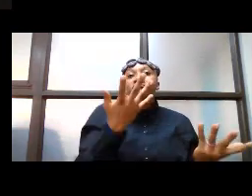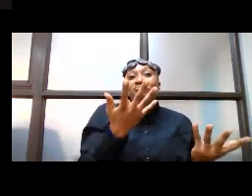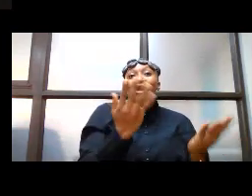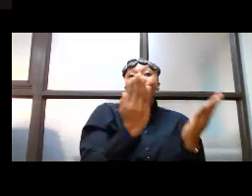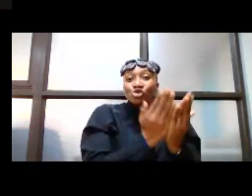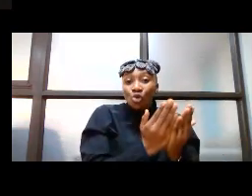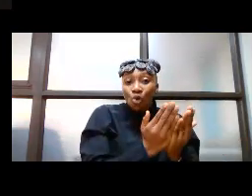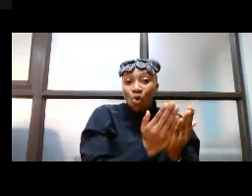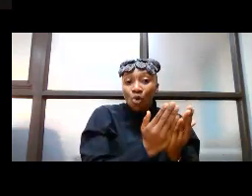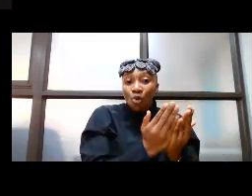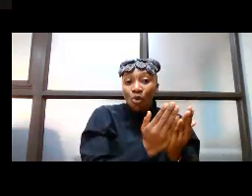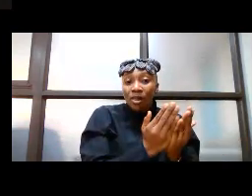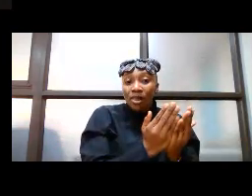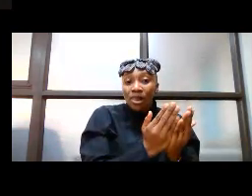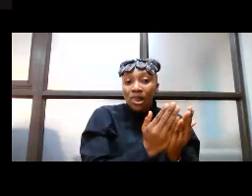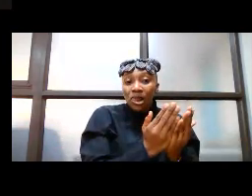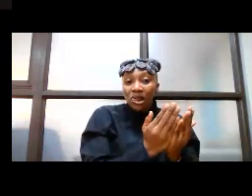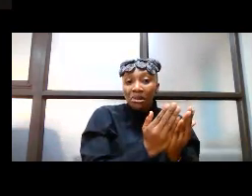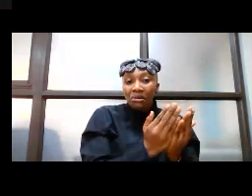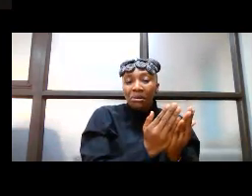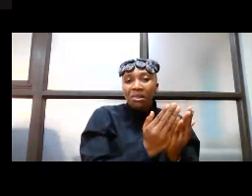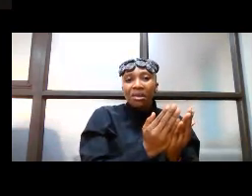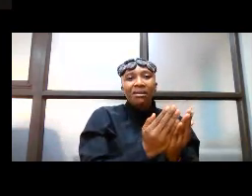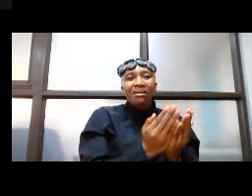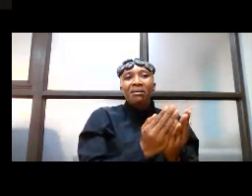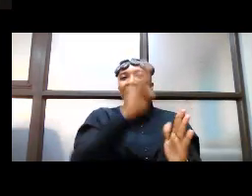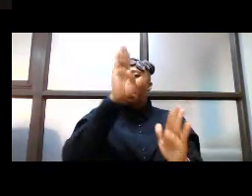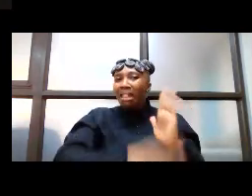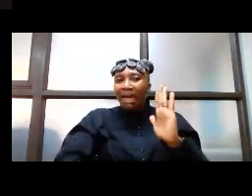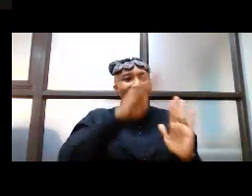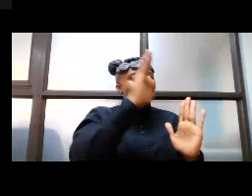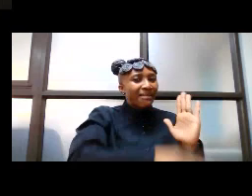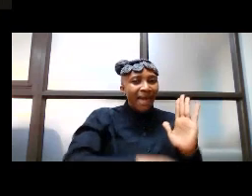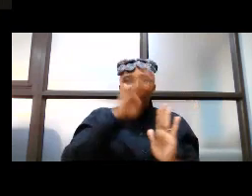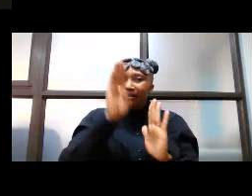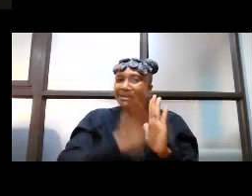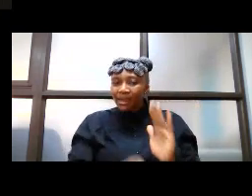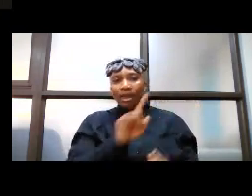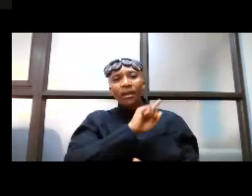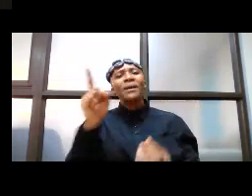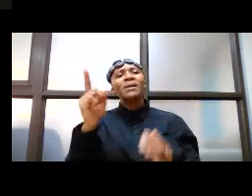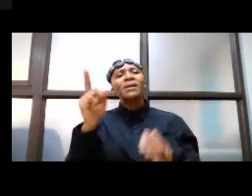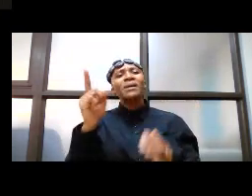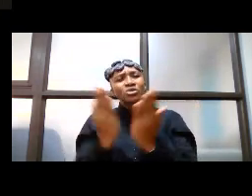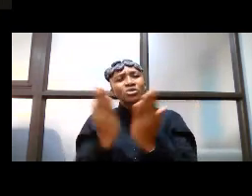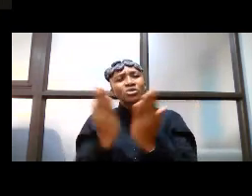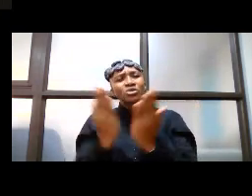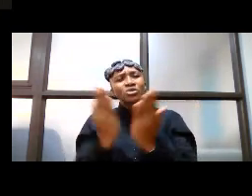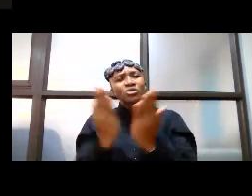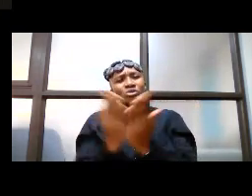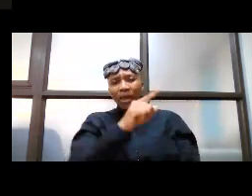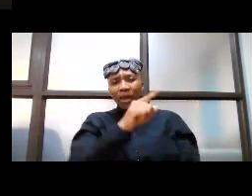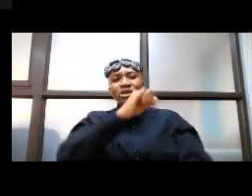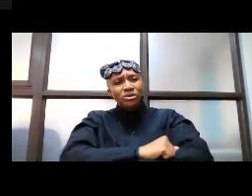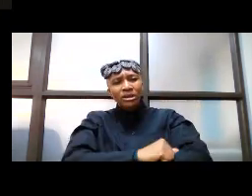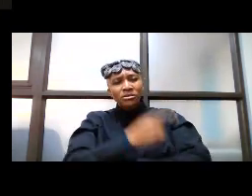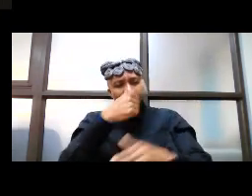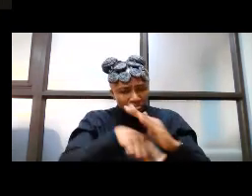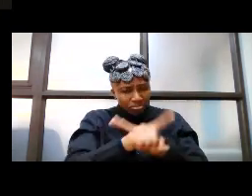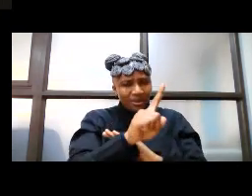not having that and that, but how do these kids that are there feel or experience special